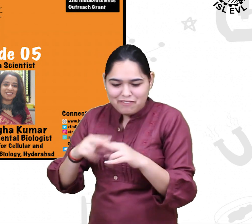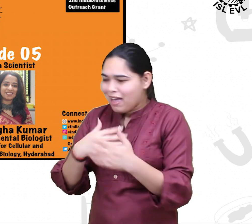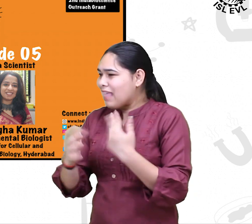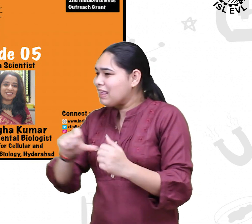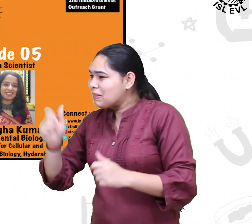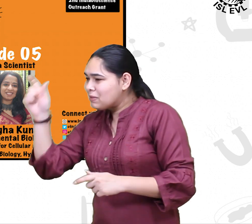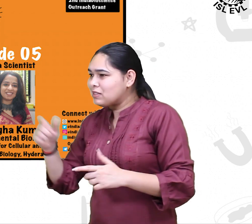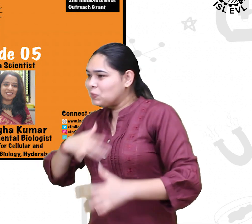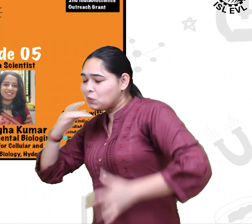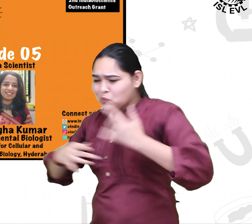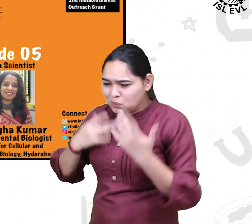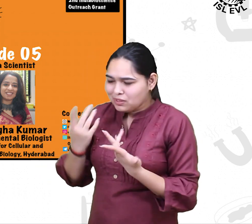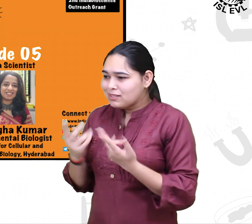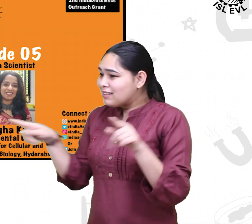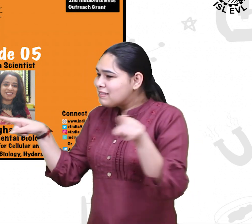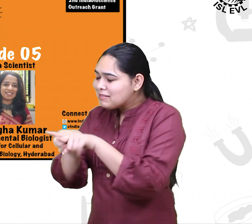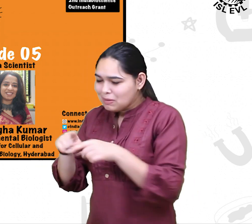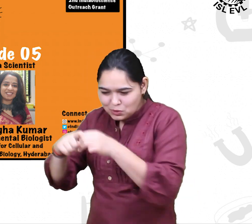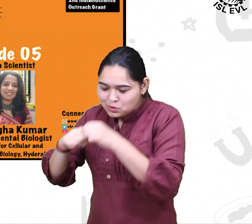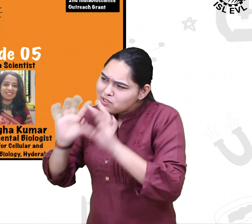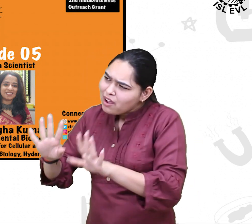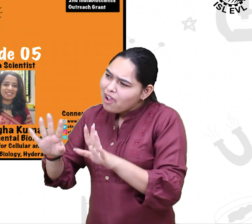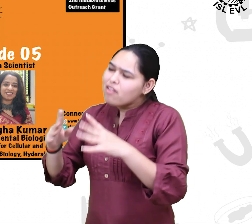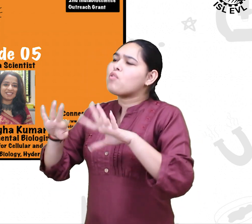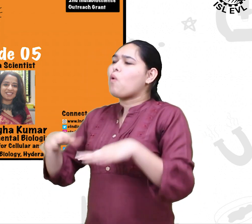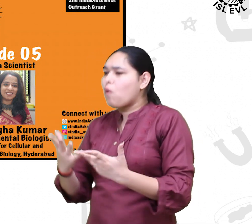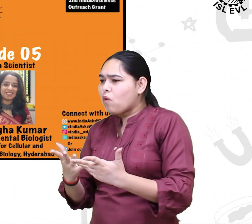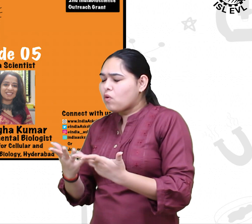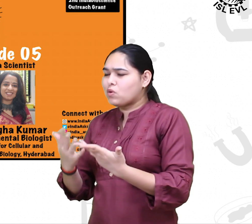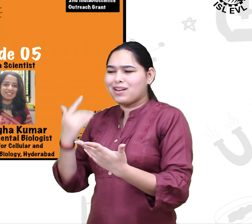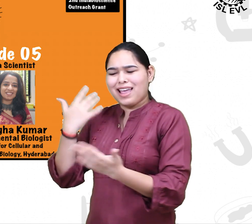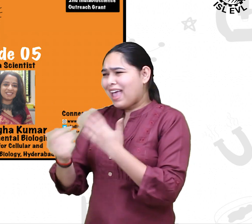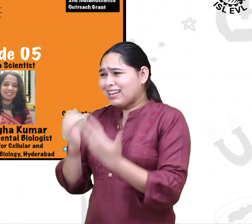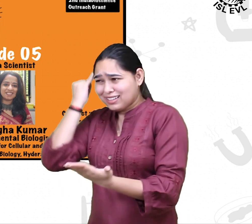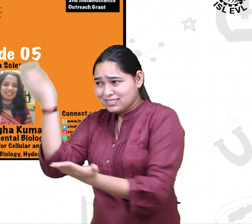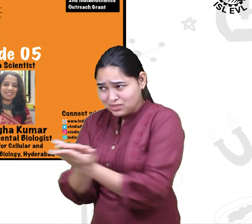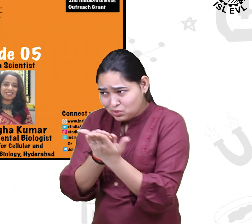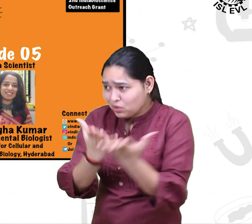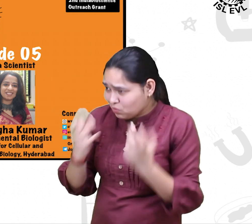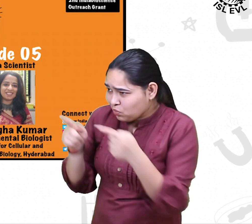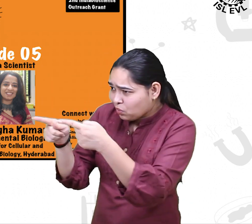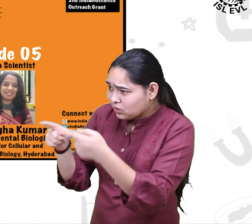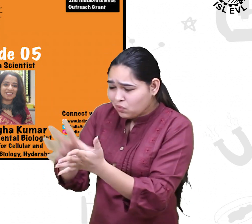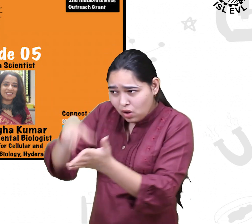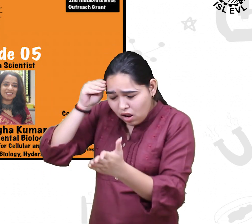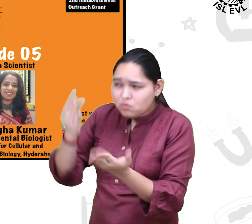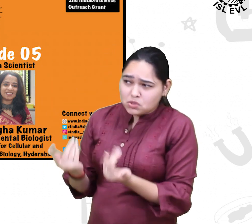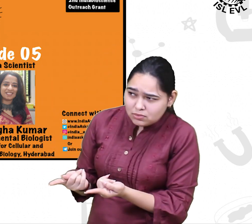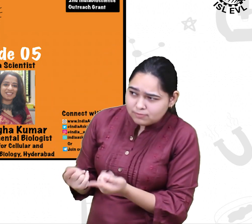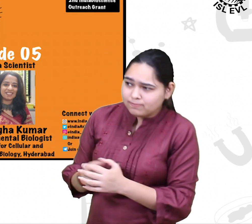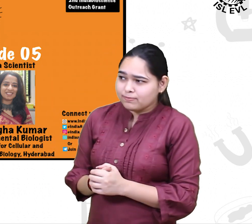you and is determined to find answers to their curious question, what is that kind of advice would you give to our listeners in